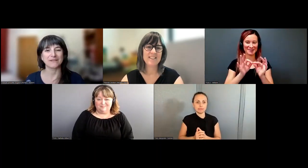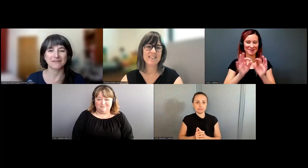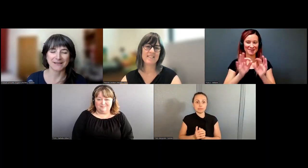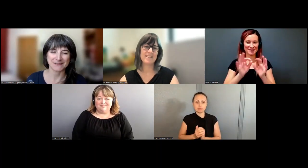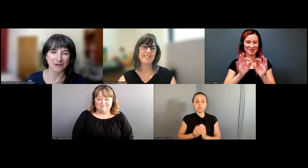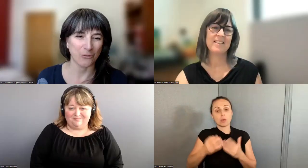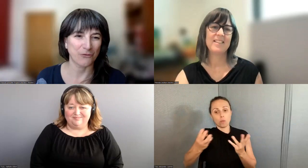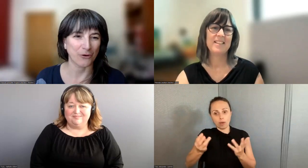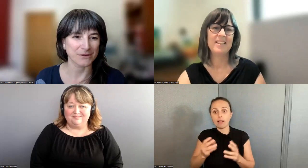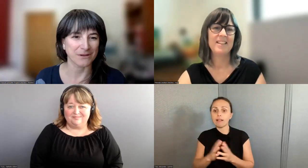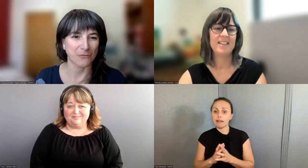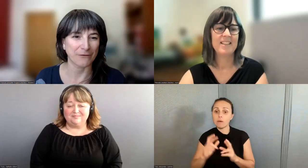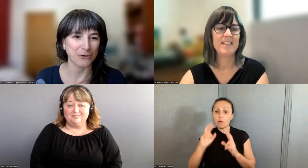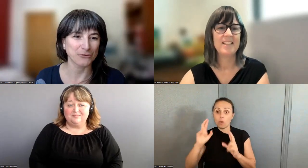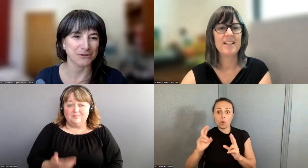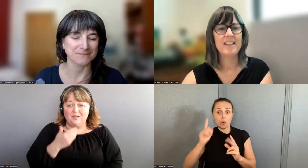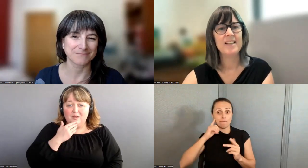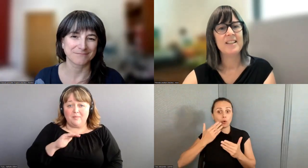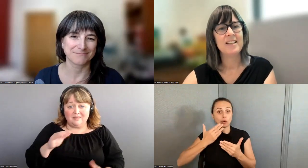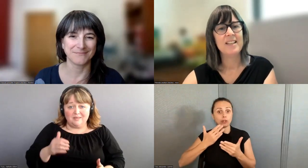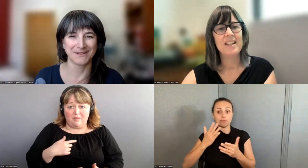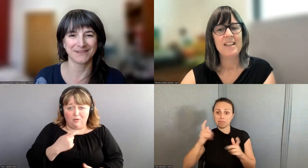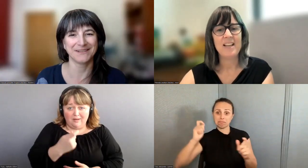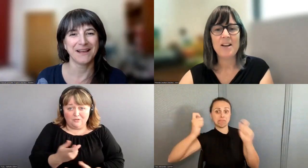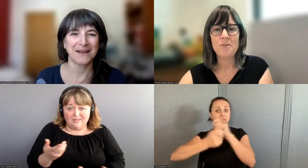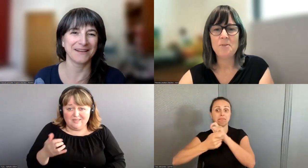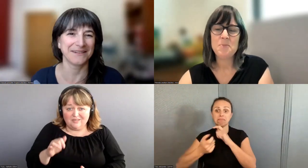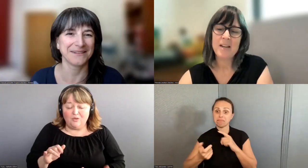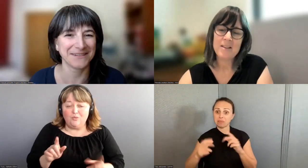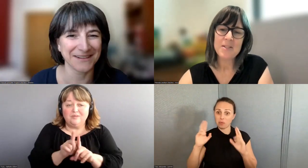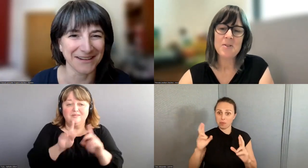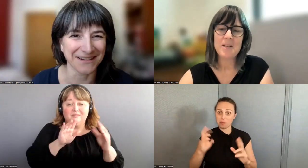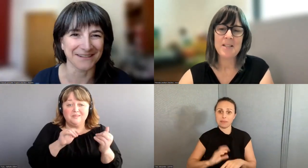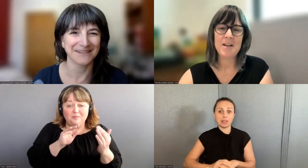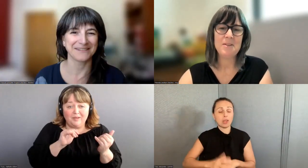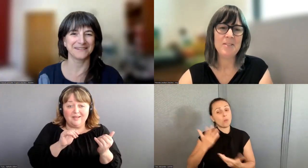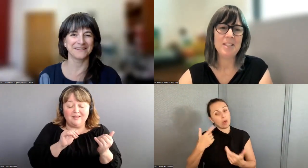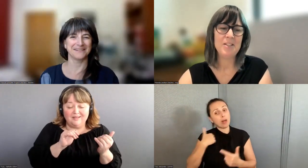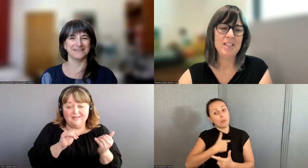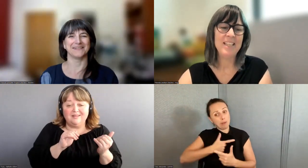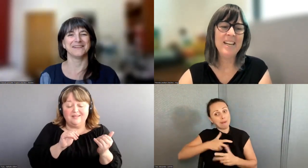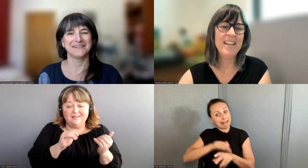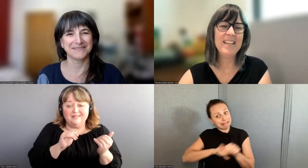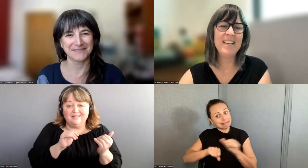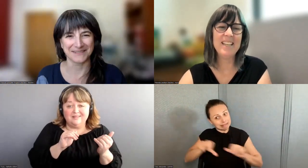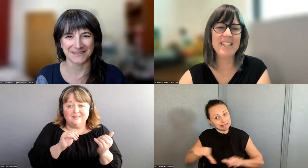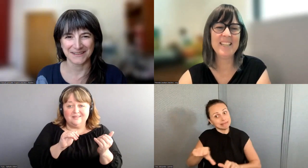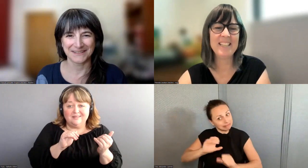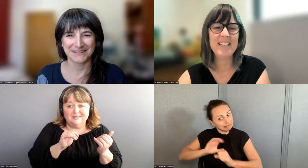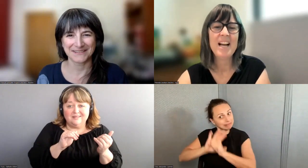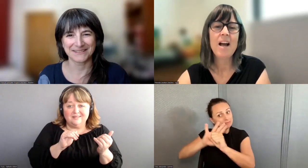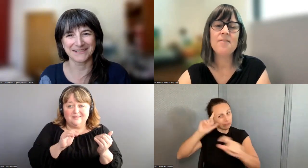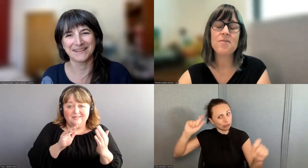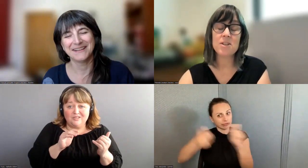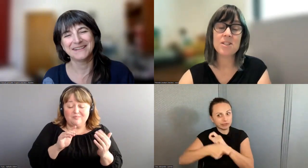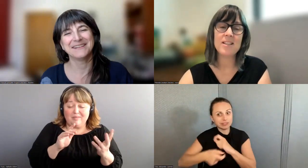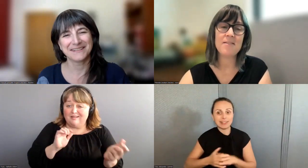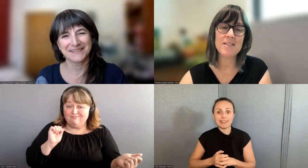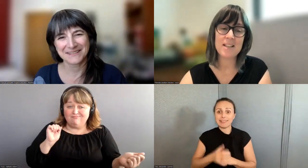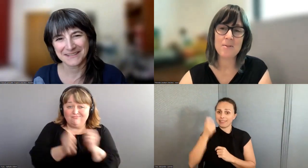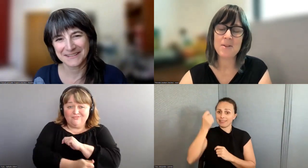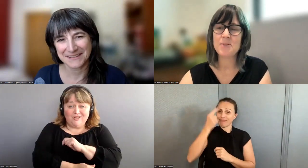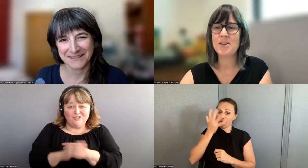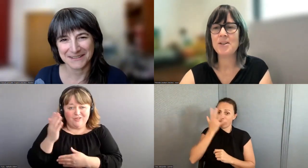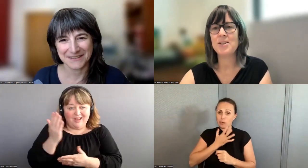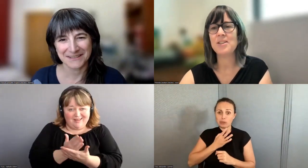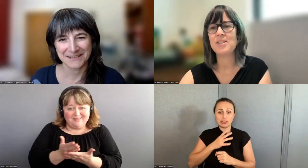Well, let's hope for some revolution. Yeah, well, we might have to create that revolution. Unfortunately, that was the other